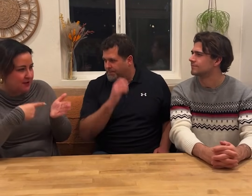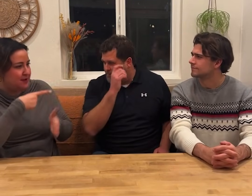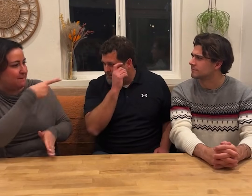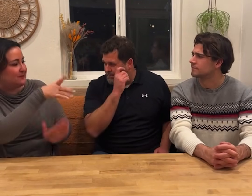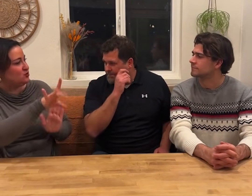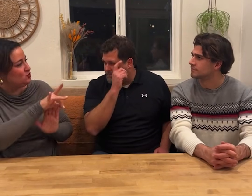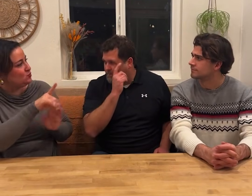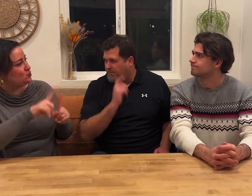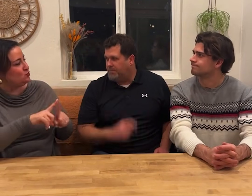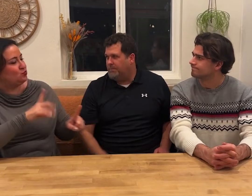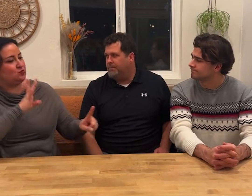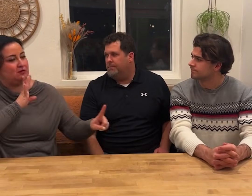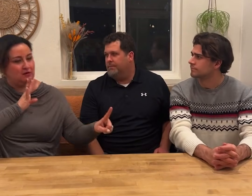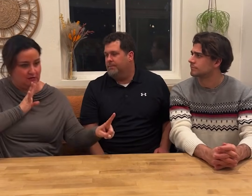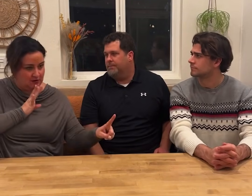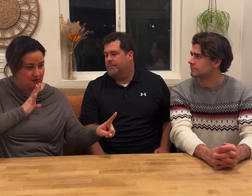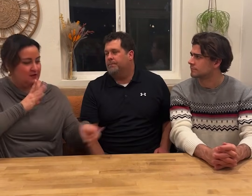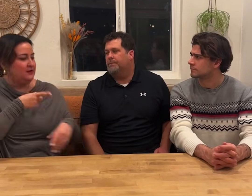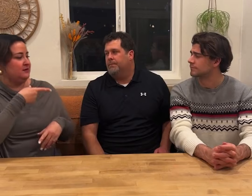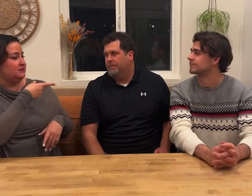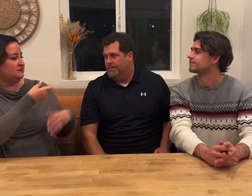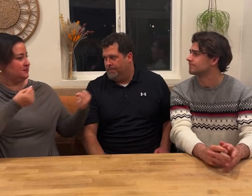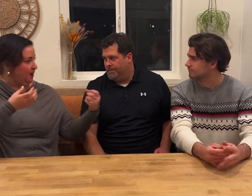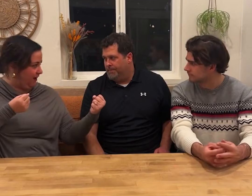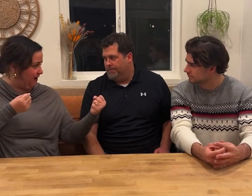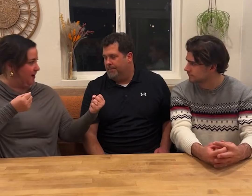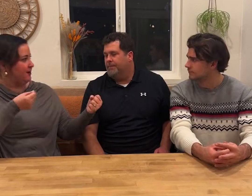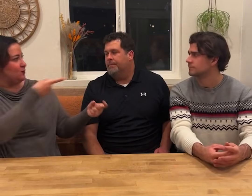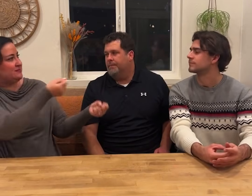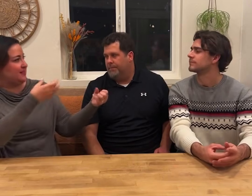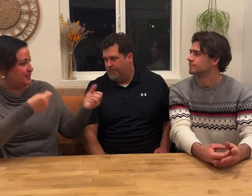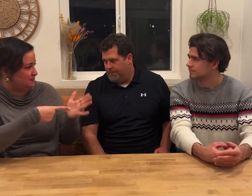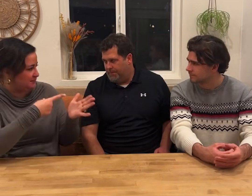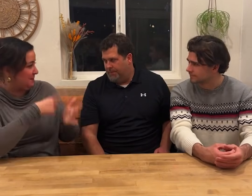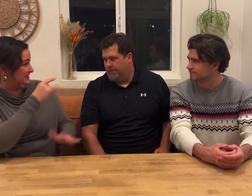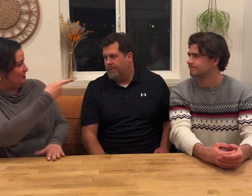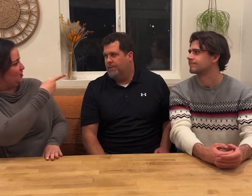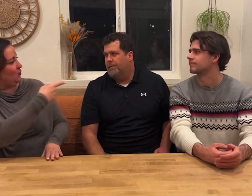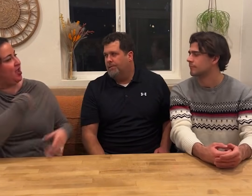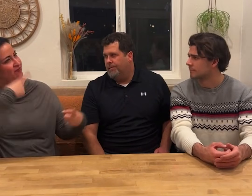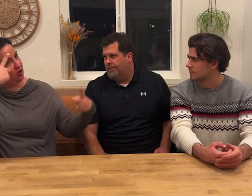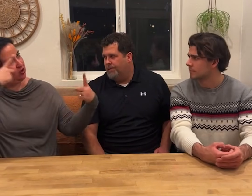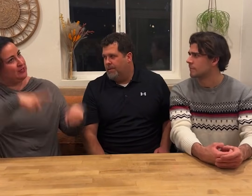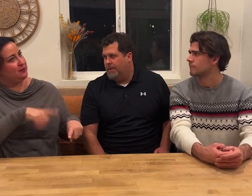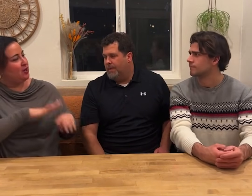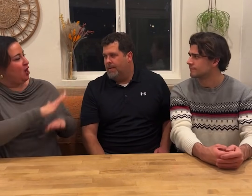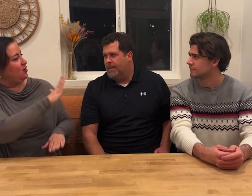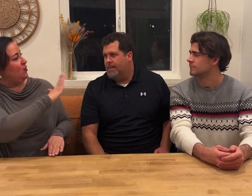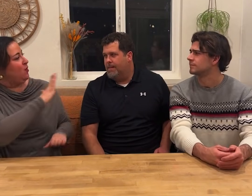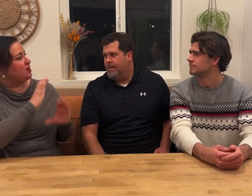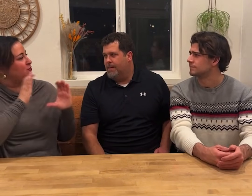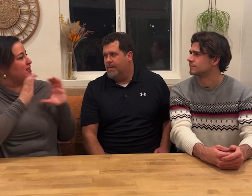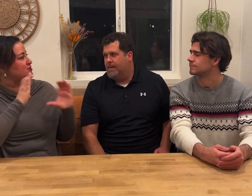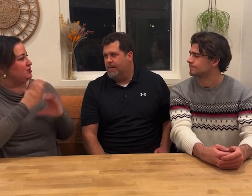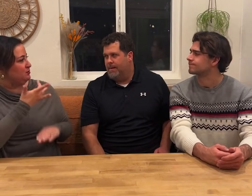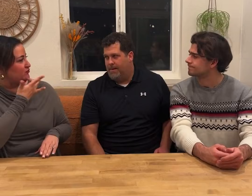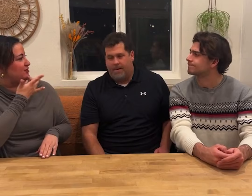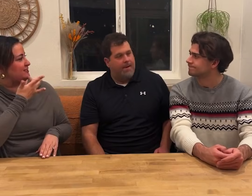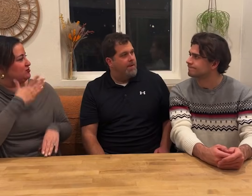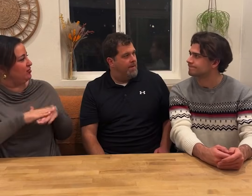that they noticed at the time. Cora, you chose to speak for yourself, and then sometimes you sign for yourself. Did you guys kind of have an agreement between the two of